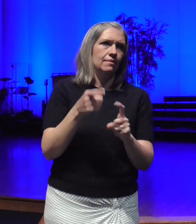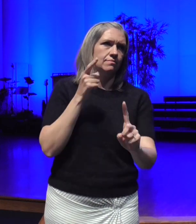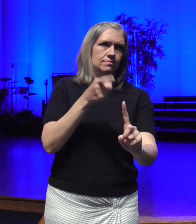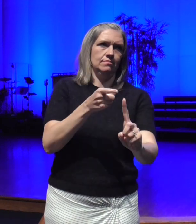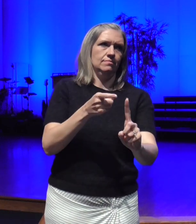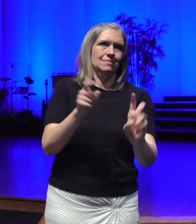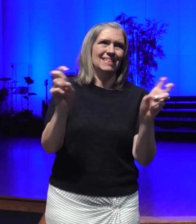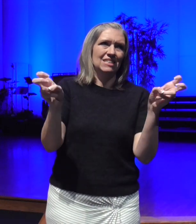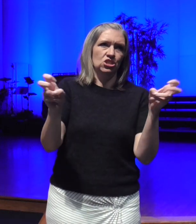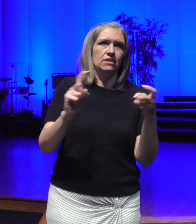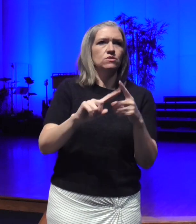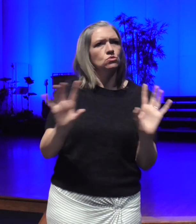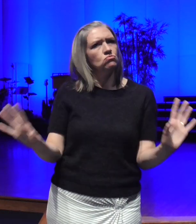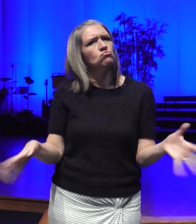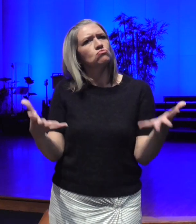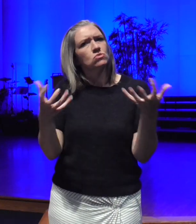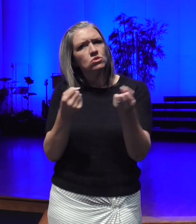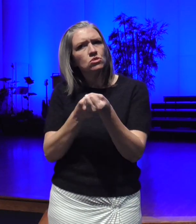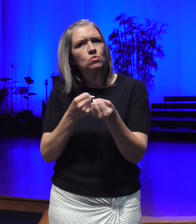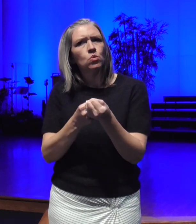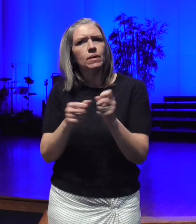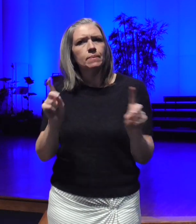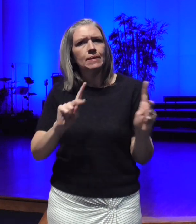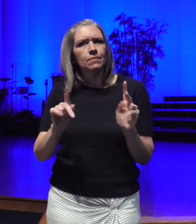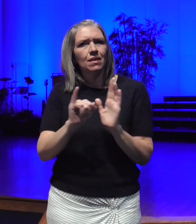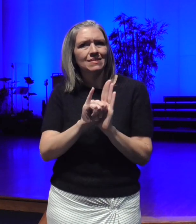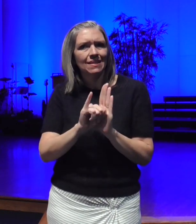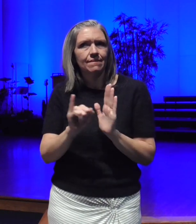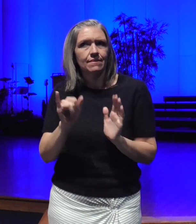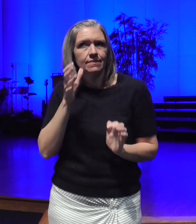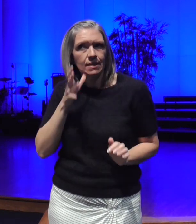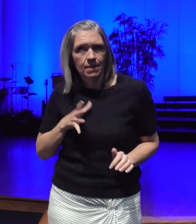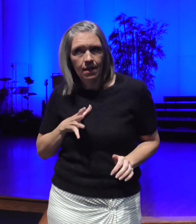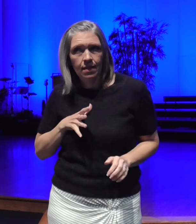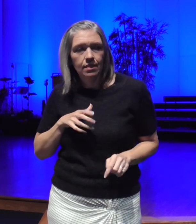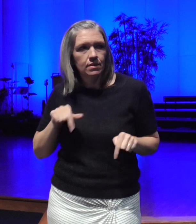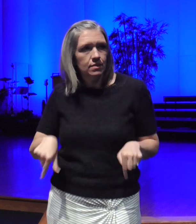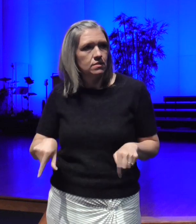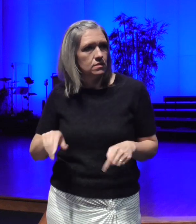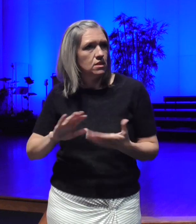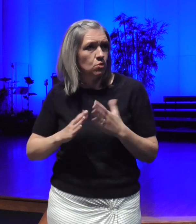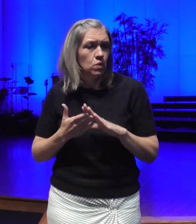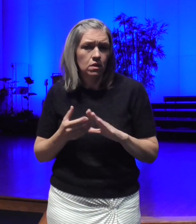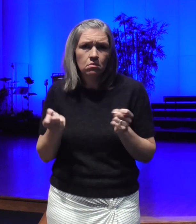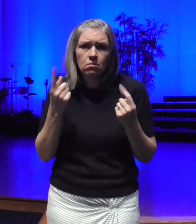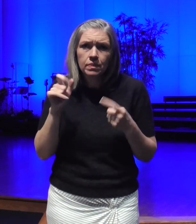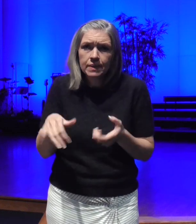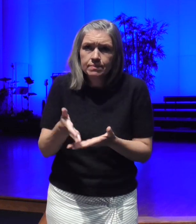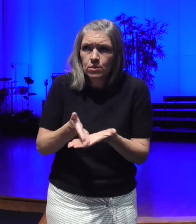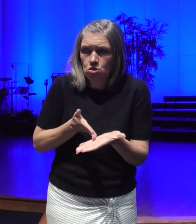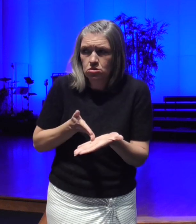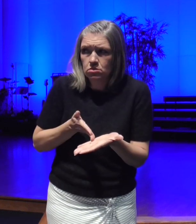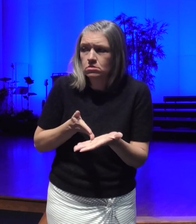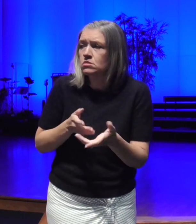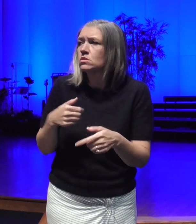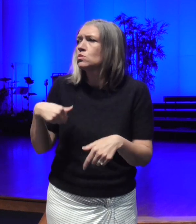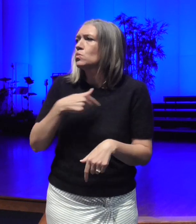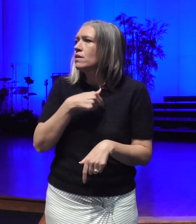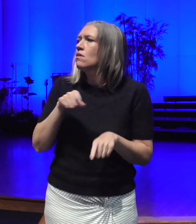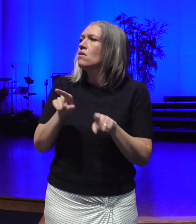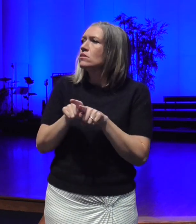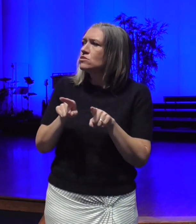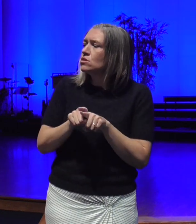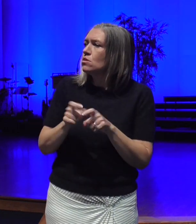just to lift up those who identify as female in our community, although that is part of it. We